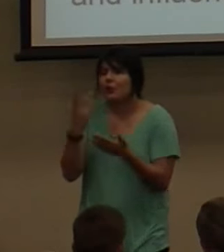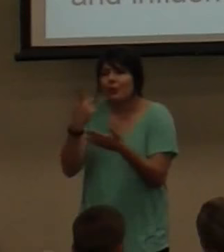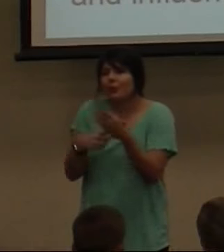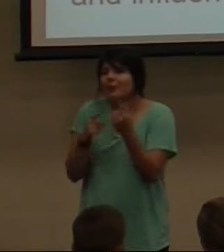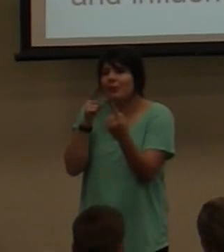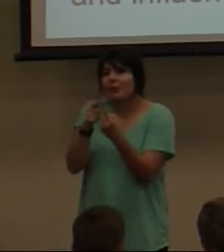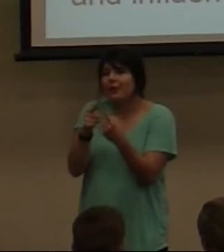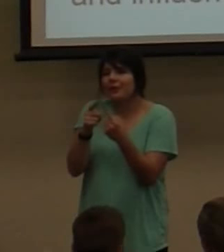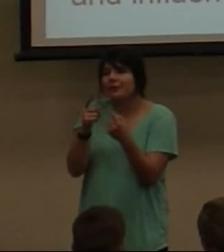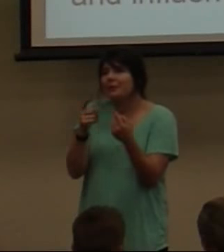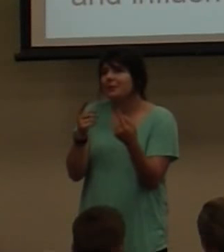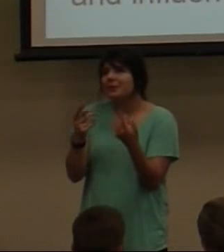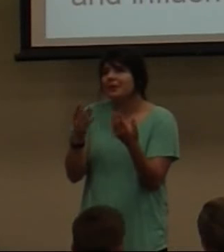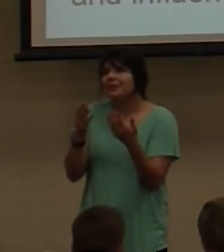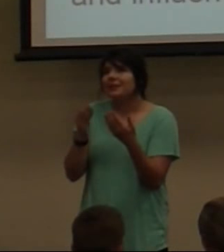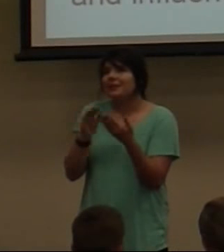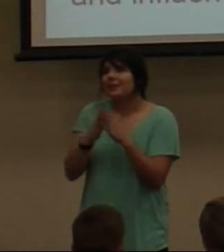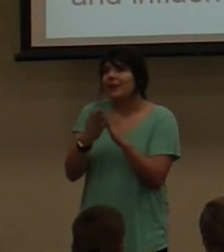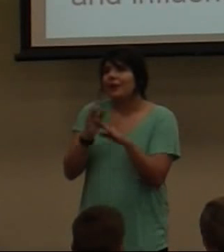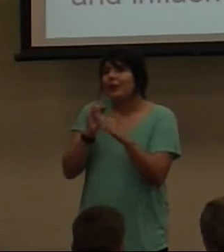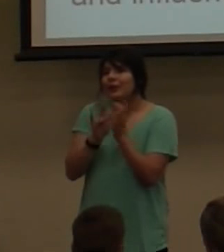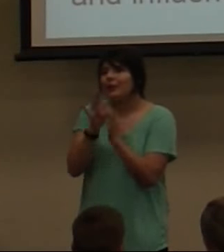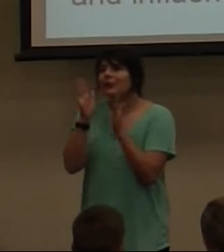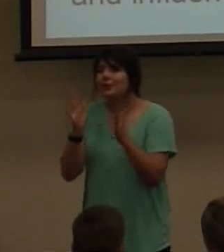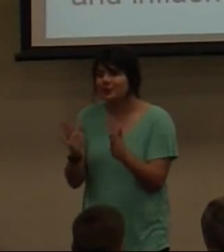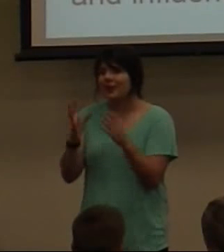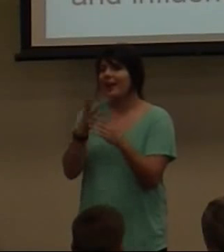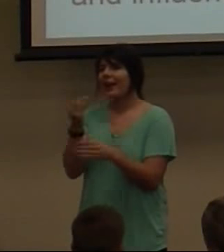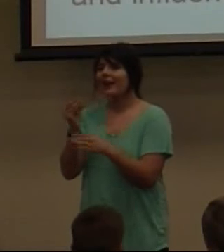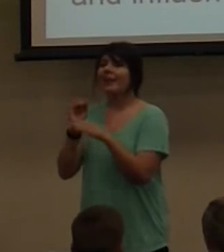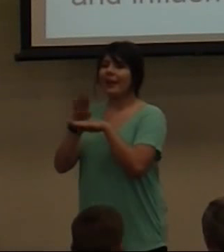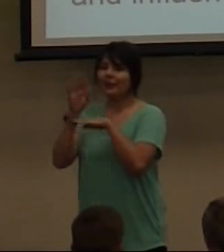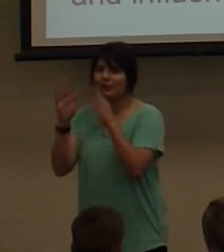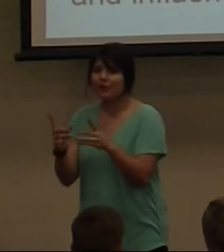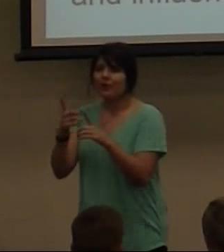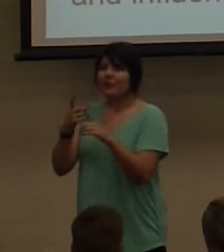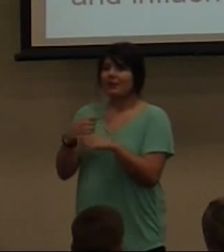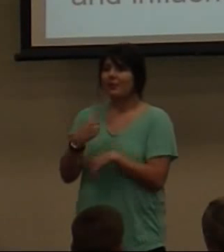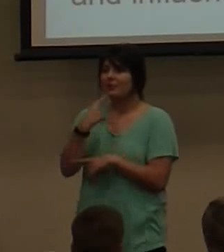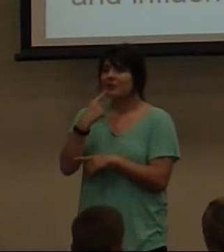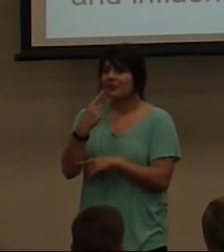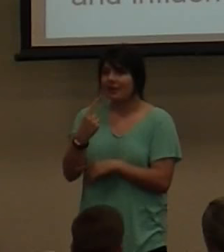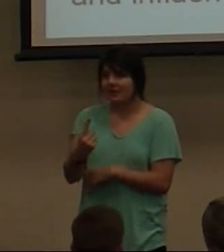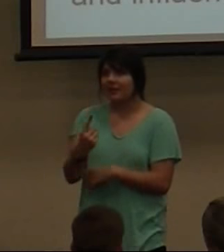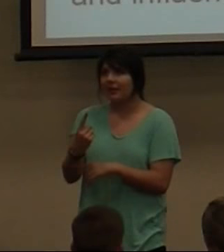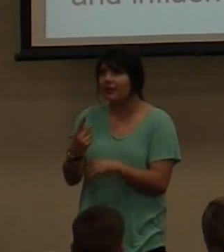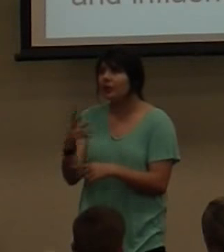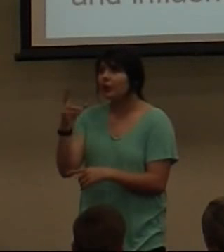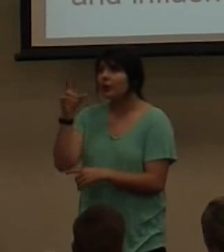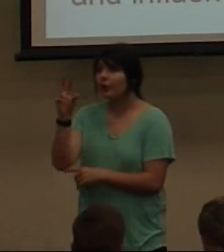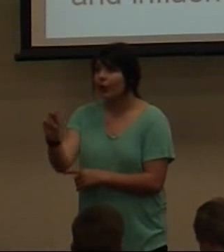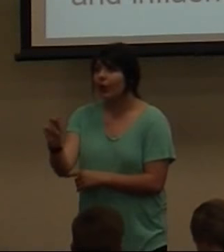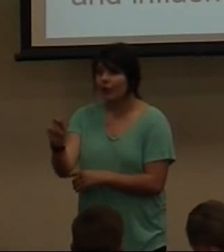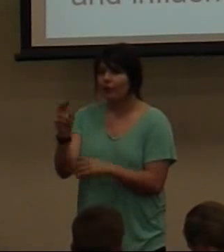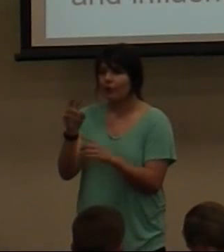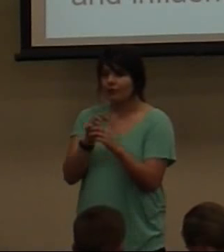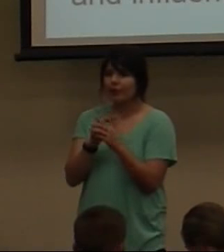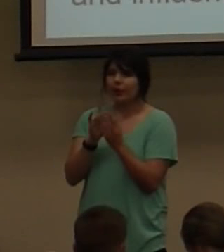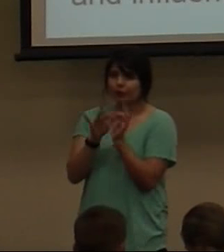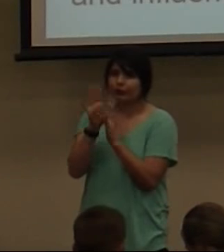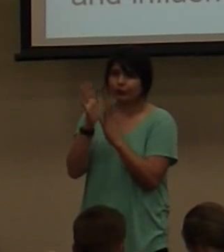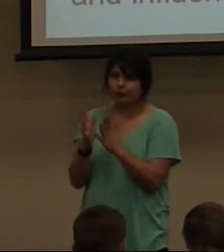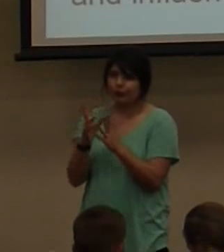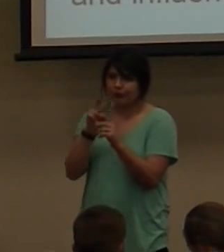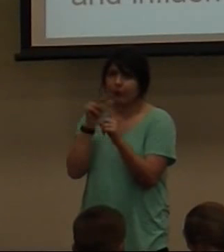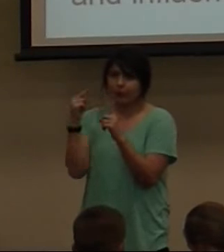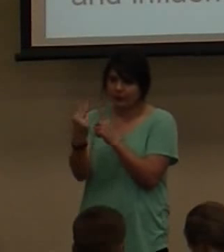Christian and a councillor if you don't say, from a Christian point of view, no, N-O?